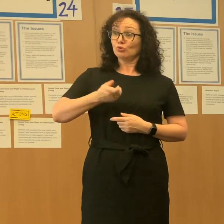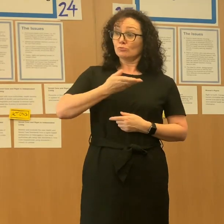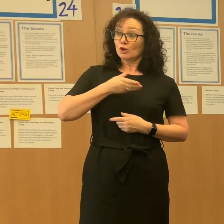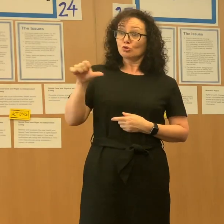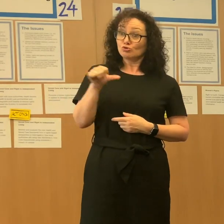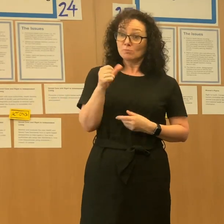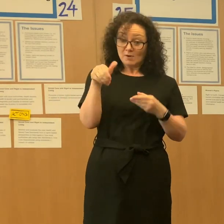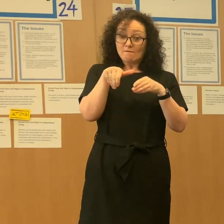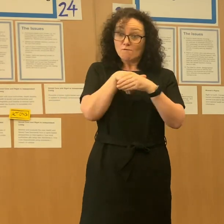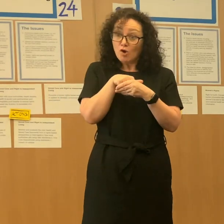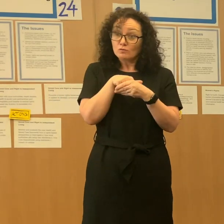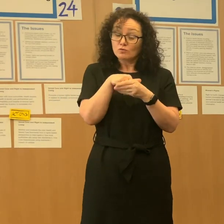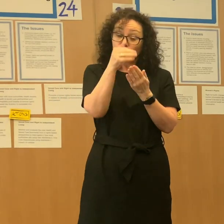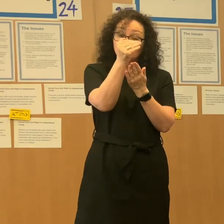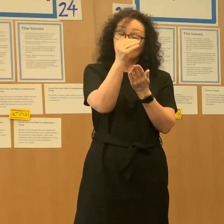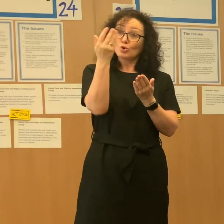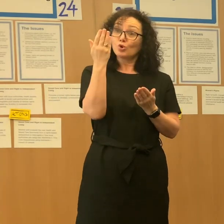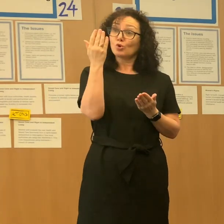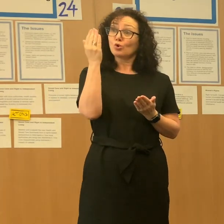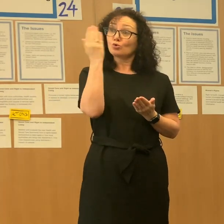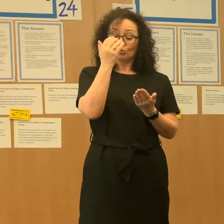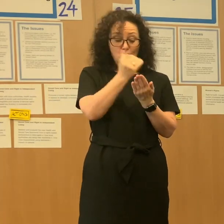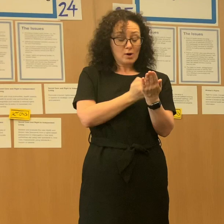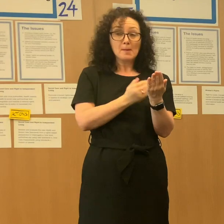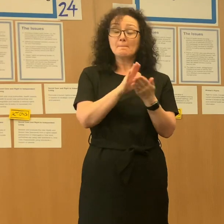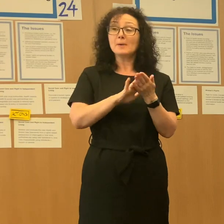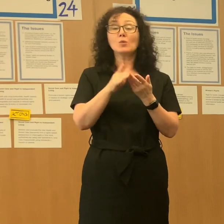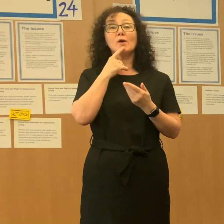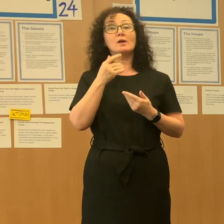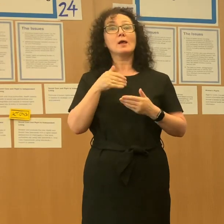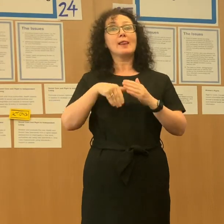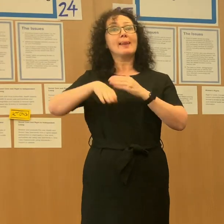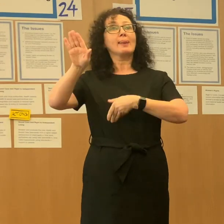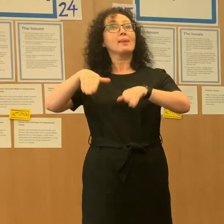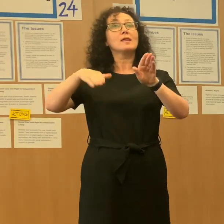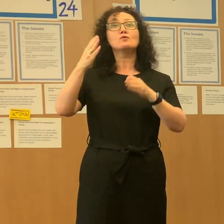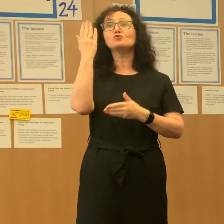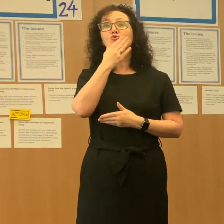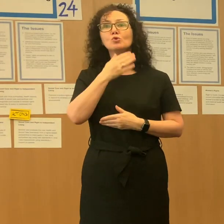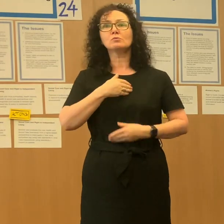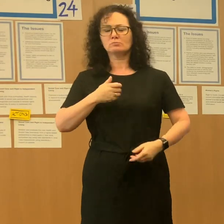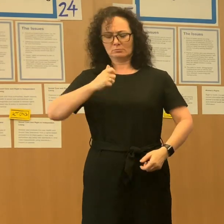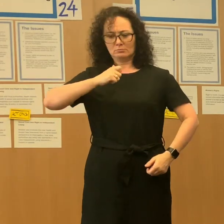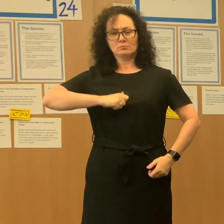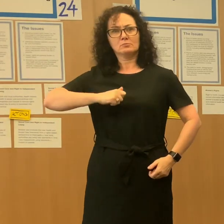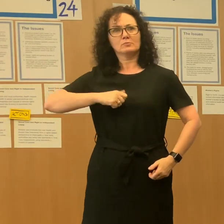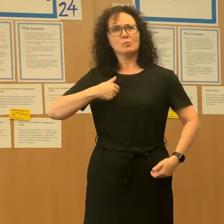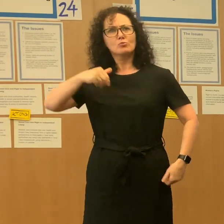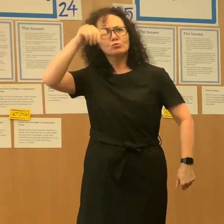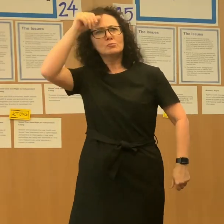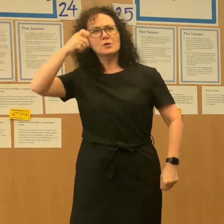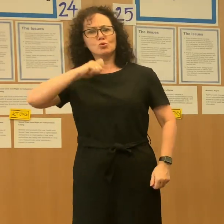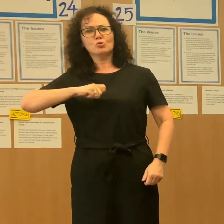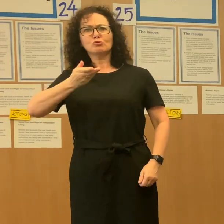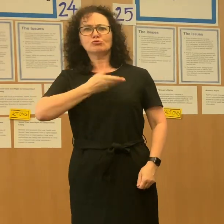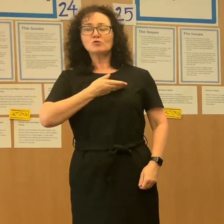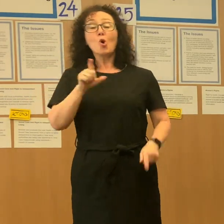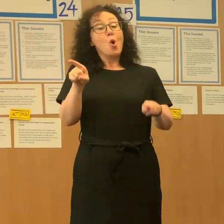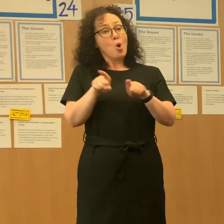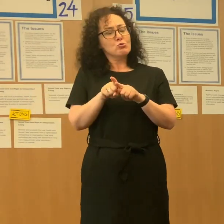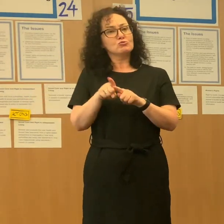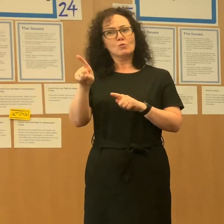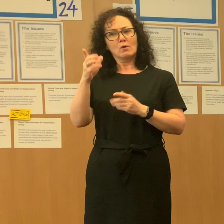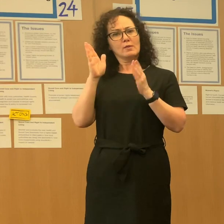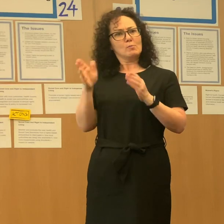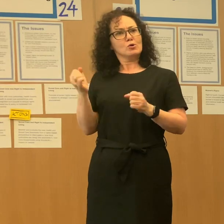curriculum, so that when they come out of school they have an understanding of their rights and their obligations and their human